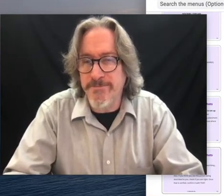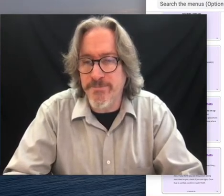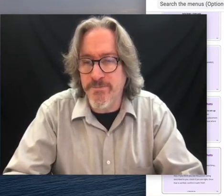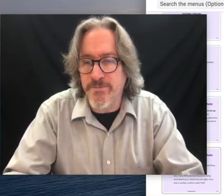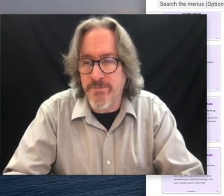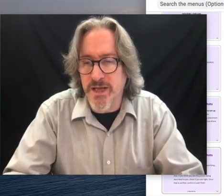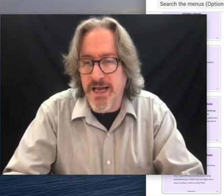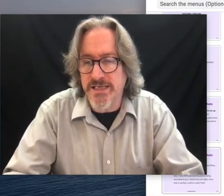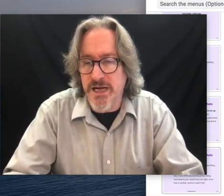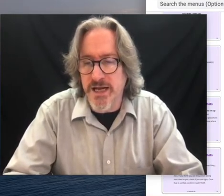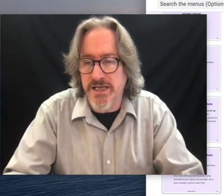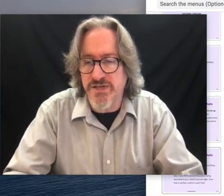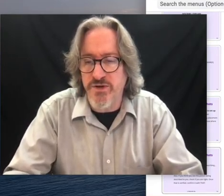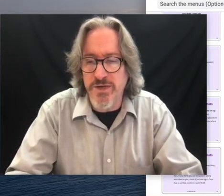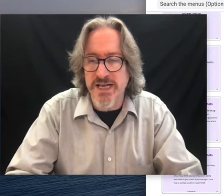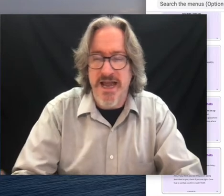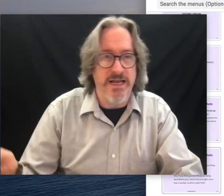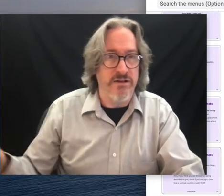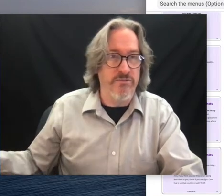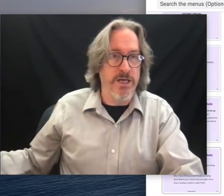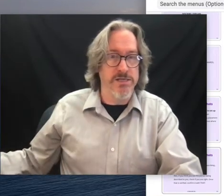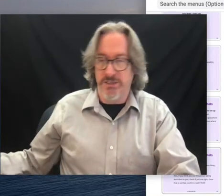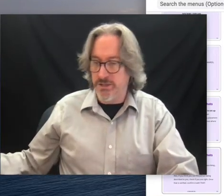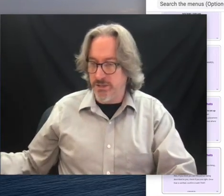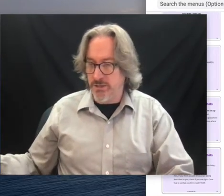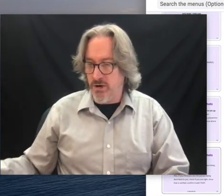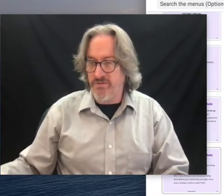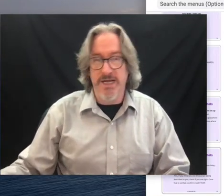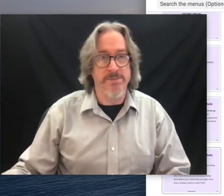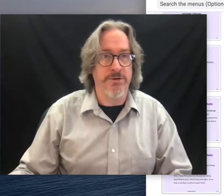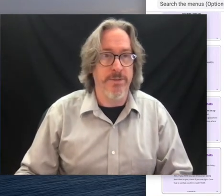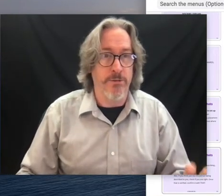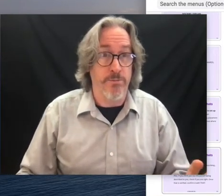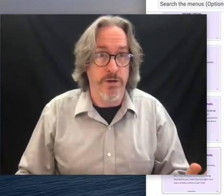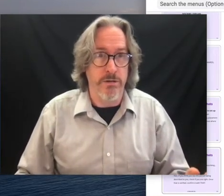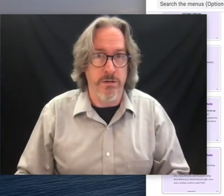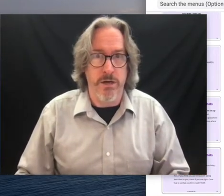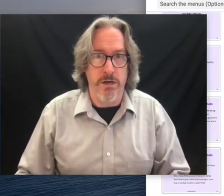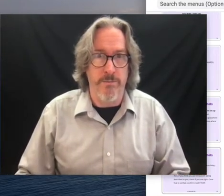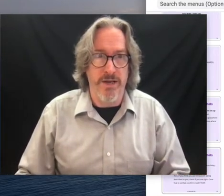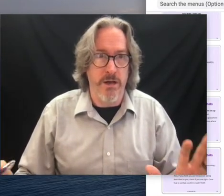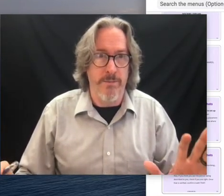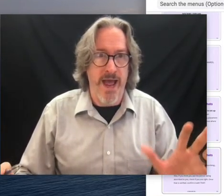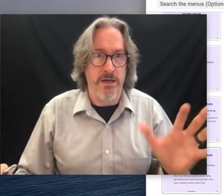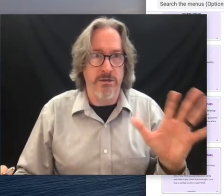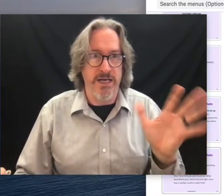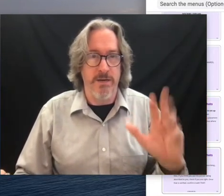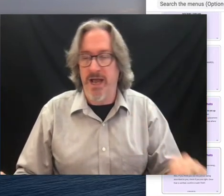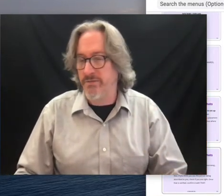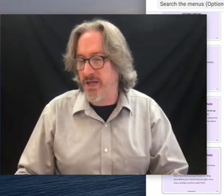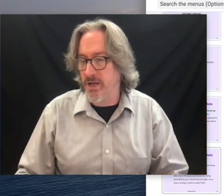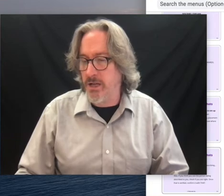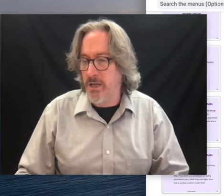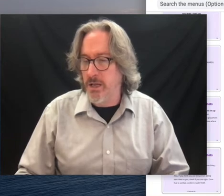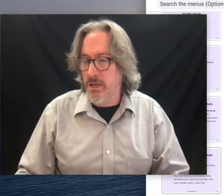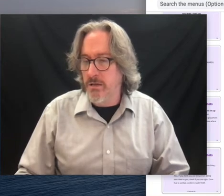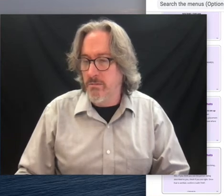really, it's not. It's viewed as a negative because oftentimes hearing people are put a bit aback, taken aback